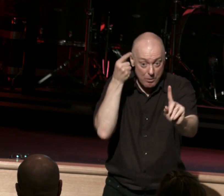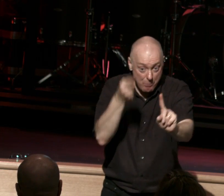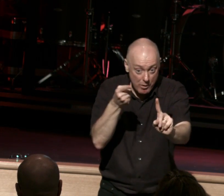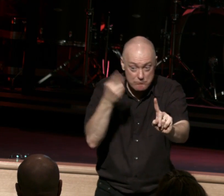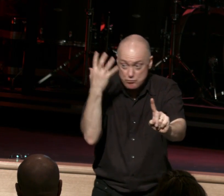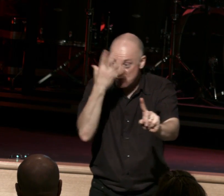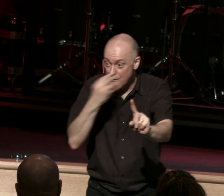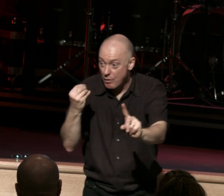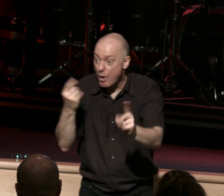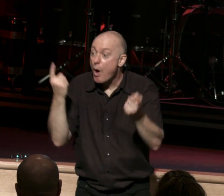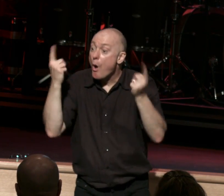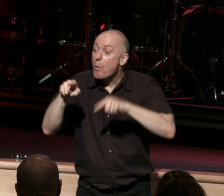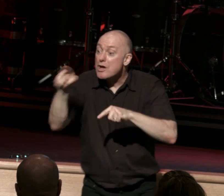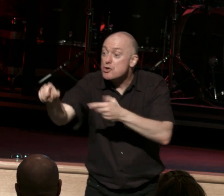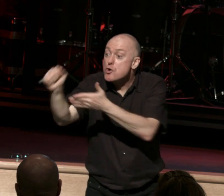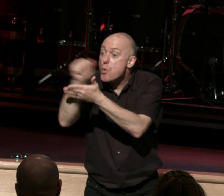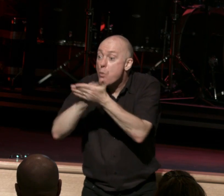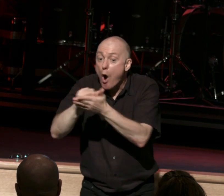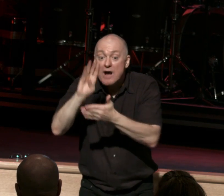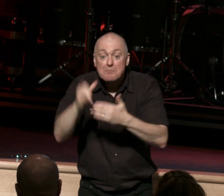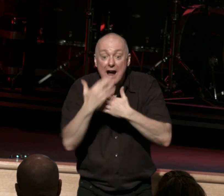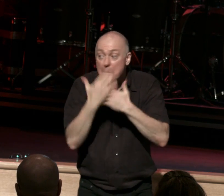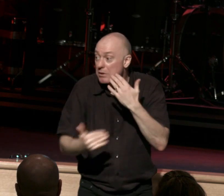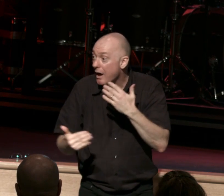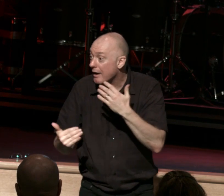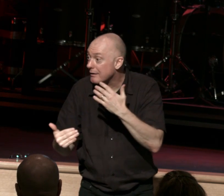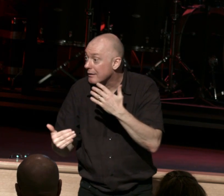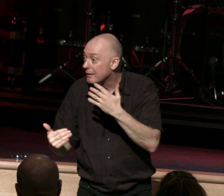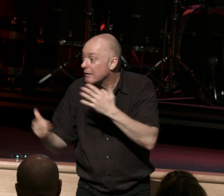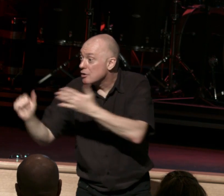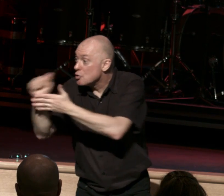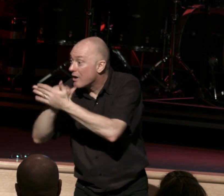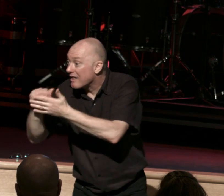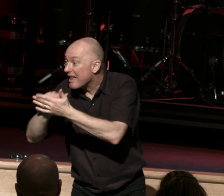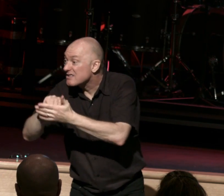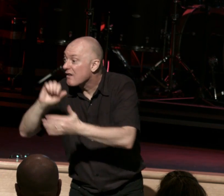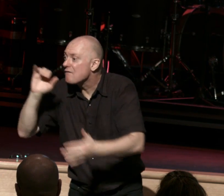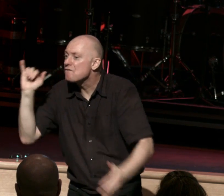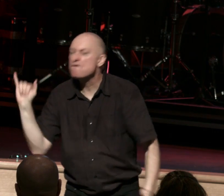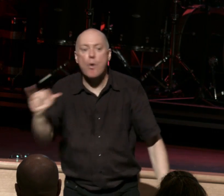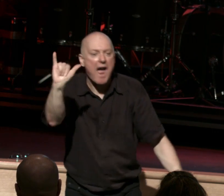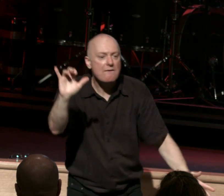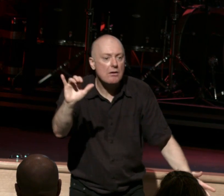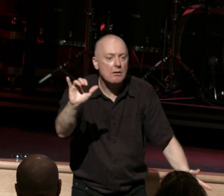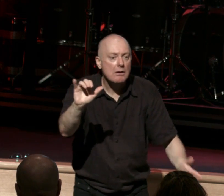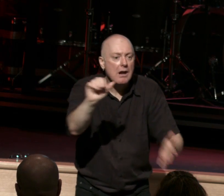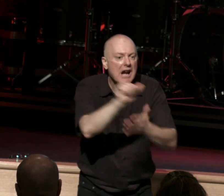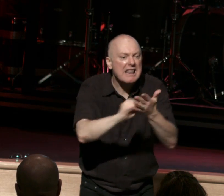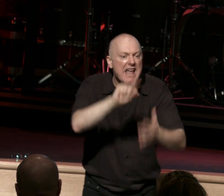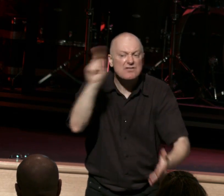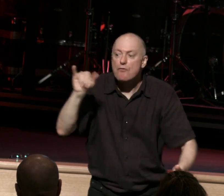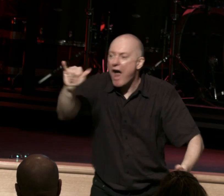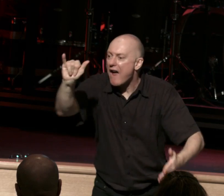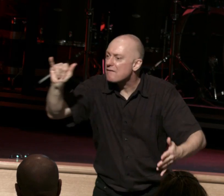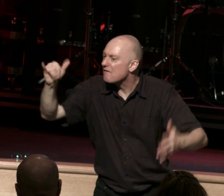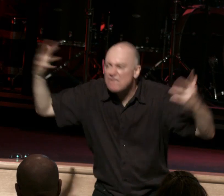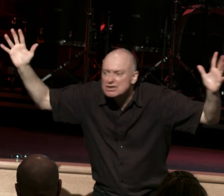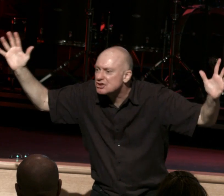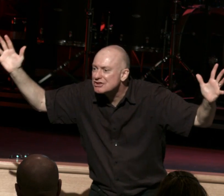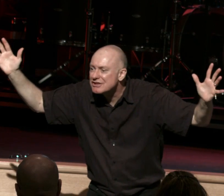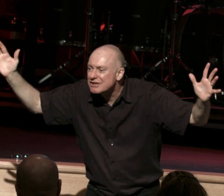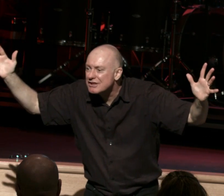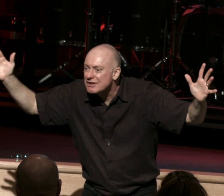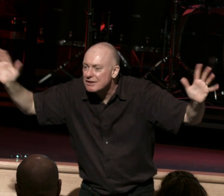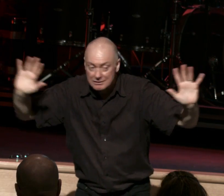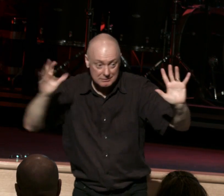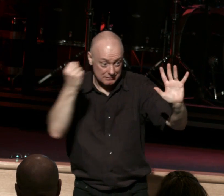point of theology. This is so beautiful. When you've been washed by the blood, ready? You are cleansed forever. You are cleansed forever